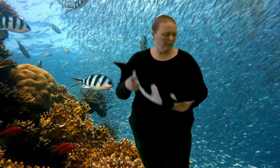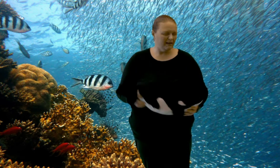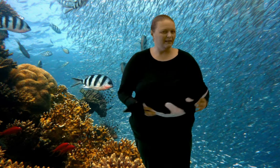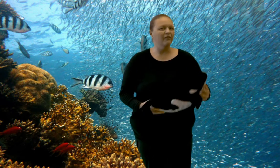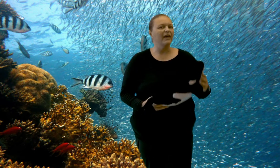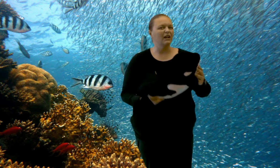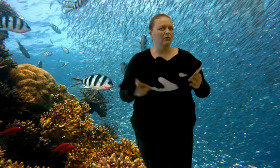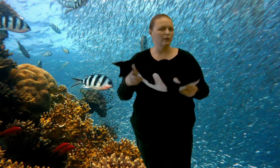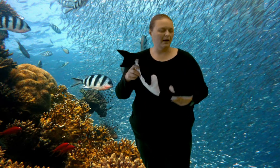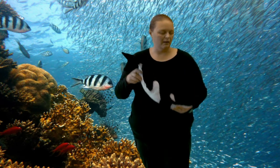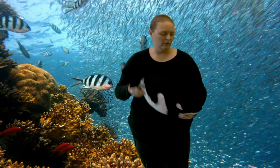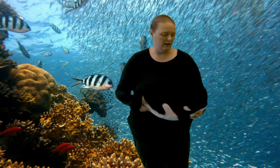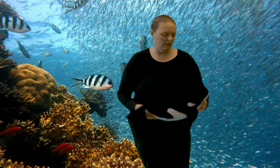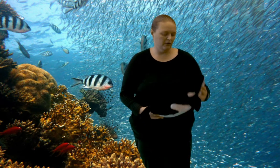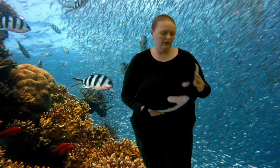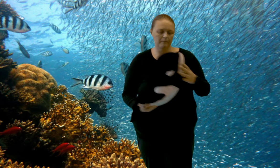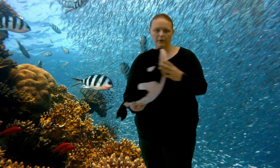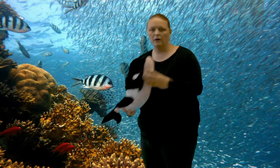gonna see if they can do it by themselves.